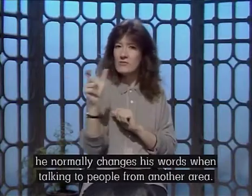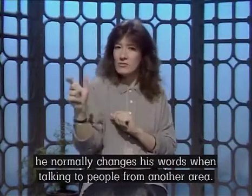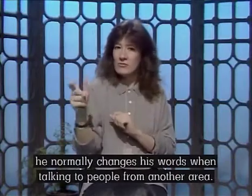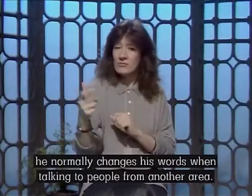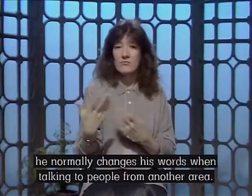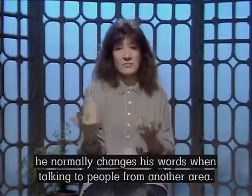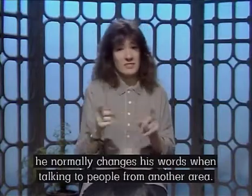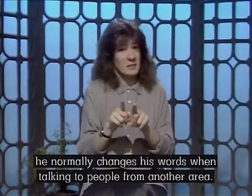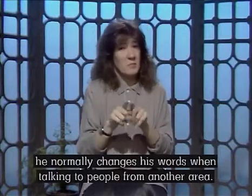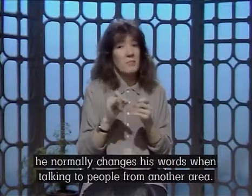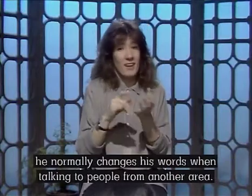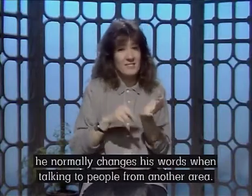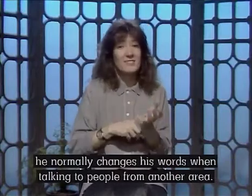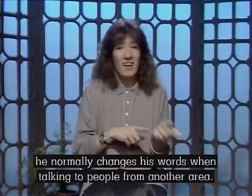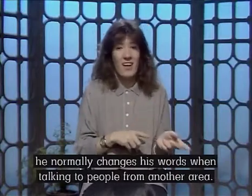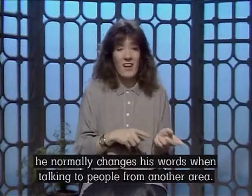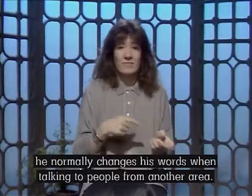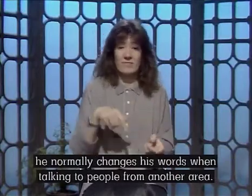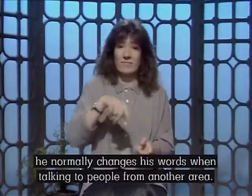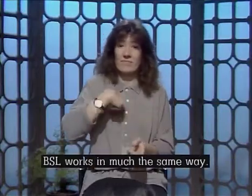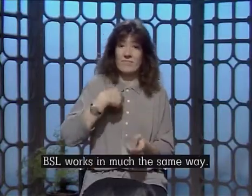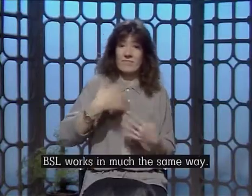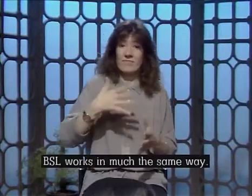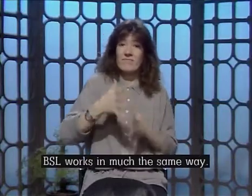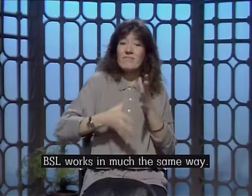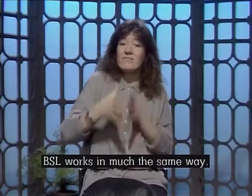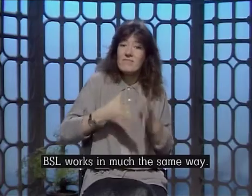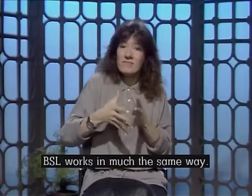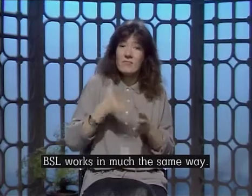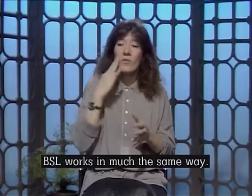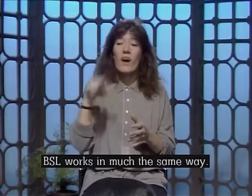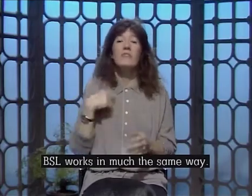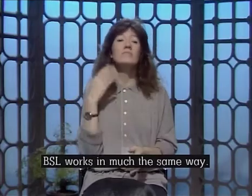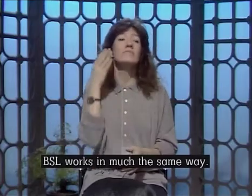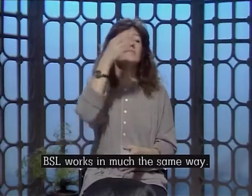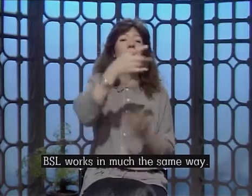area. BSL works much the same way.